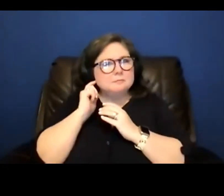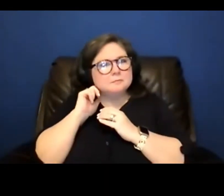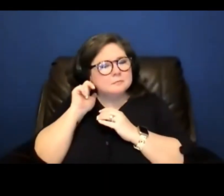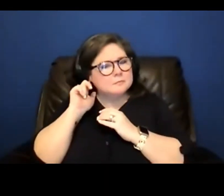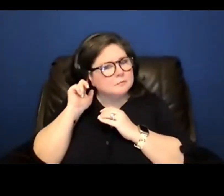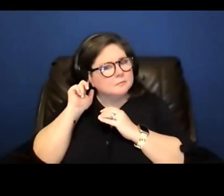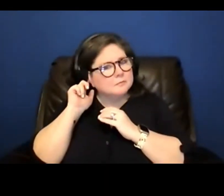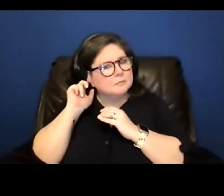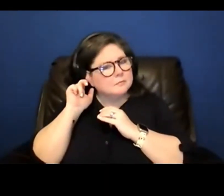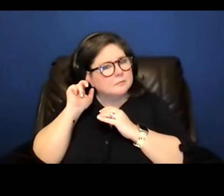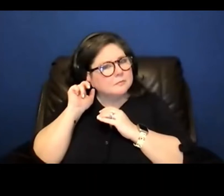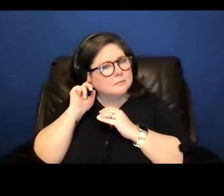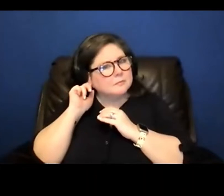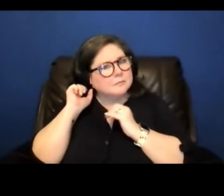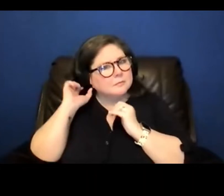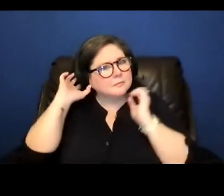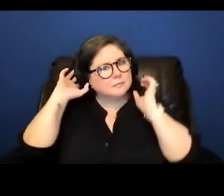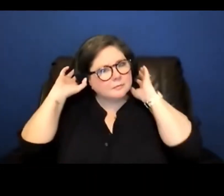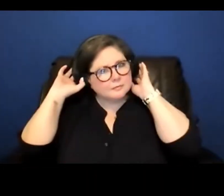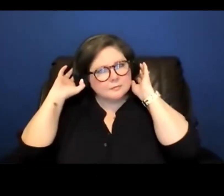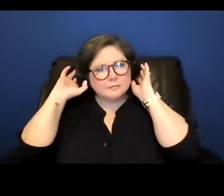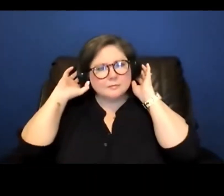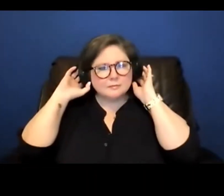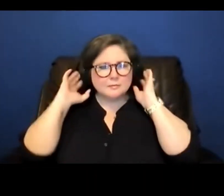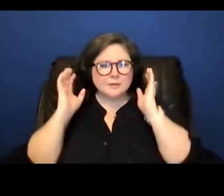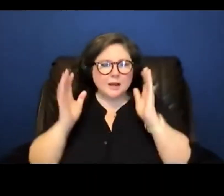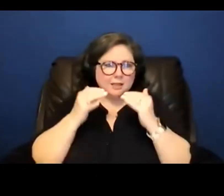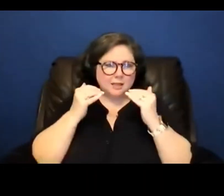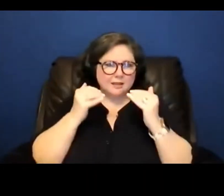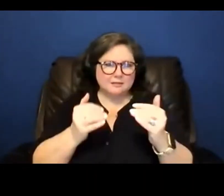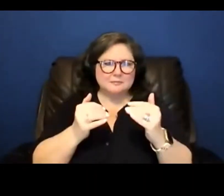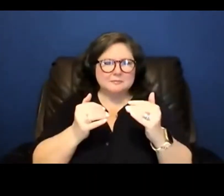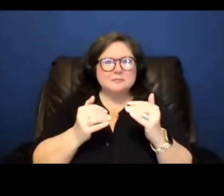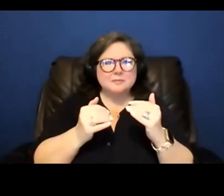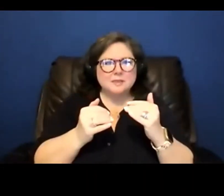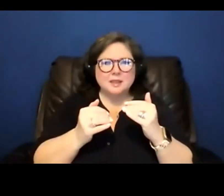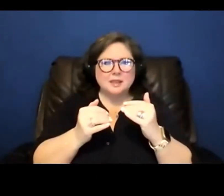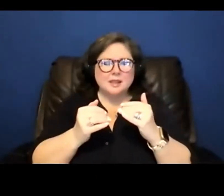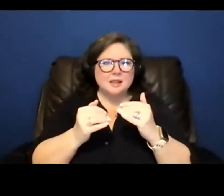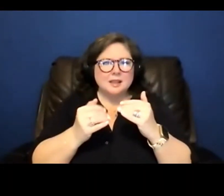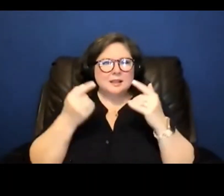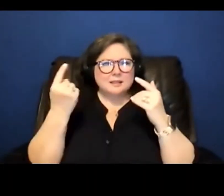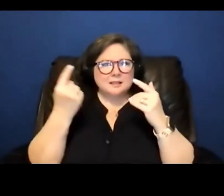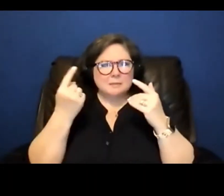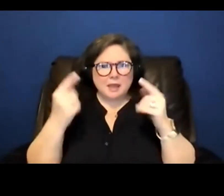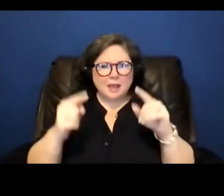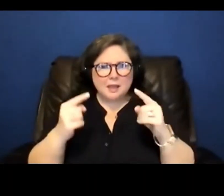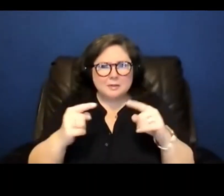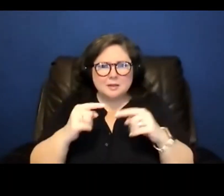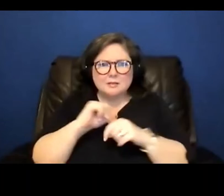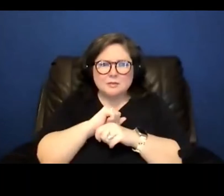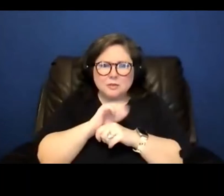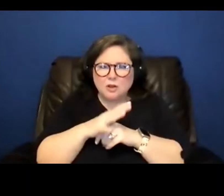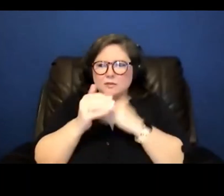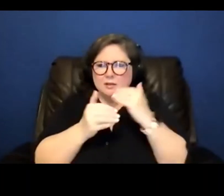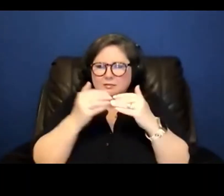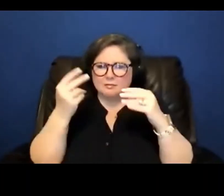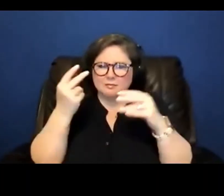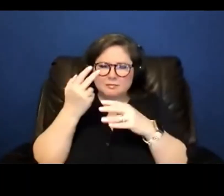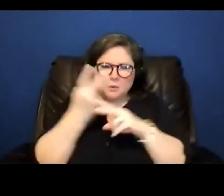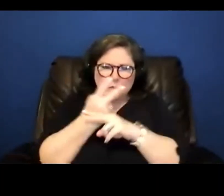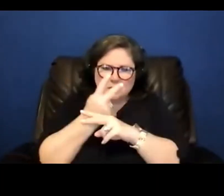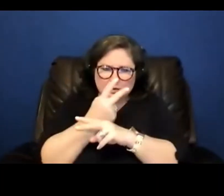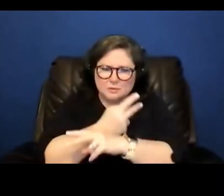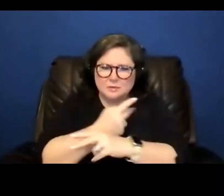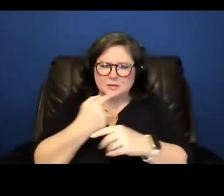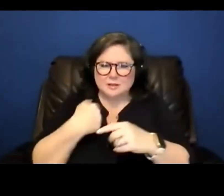I went on, if something happened and I was blinded, so I did not know what I got. And as COVID went on and things got worse, I was